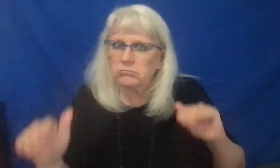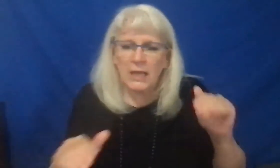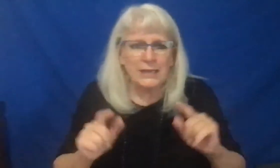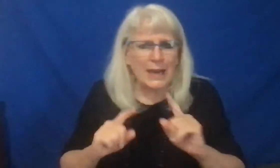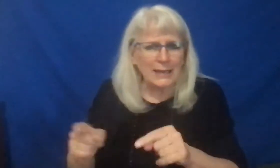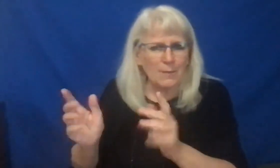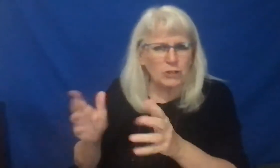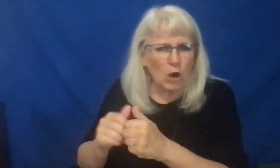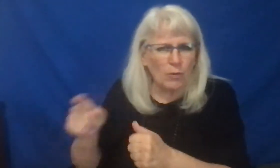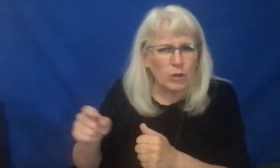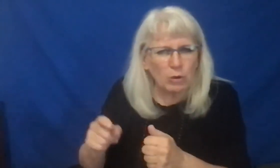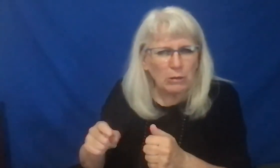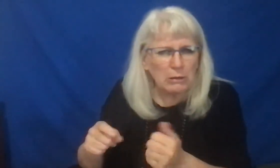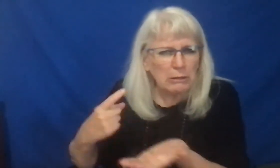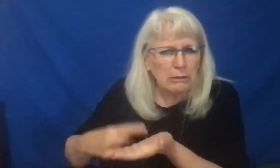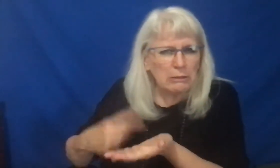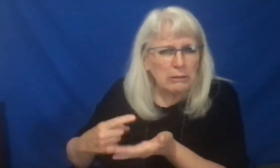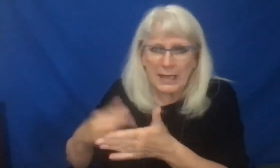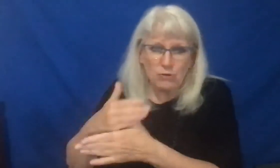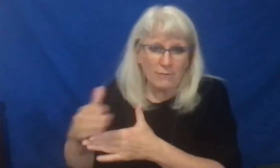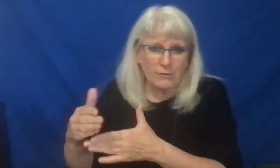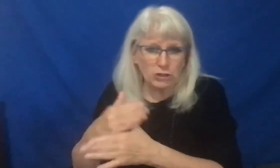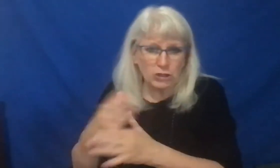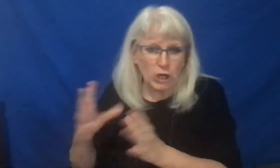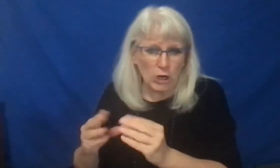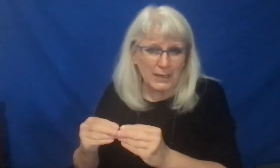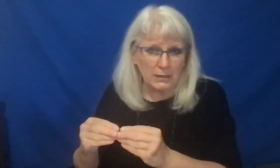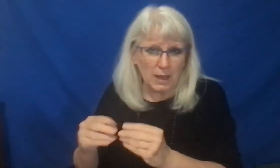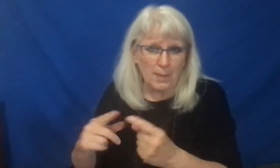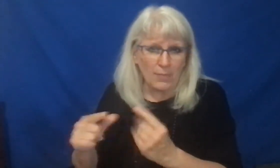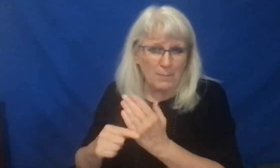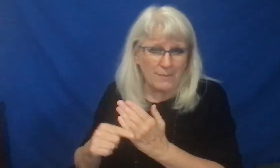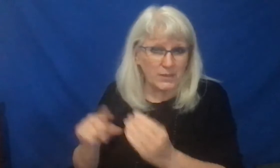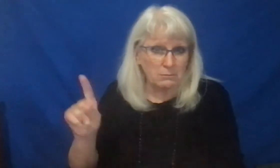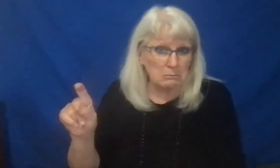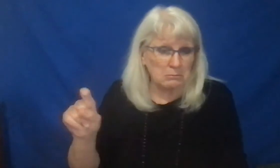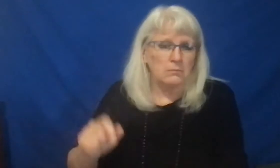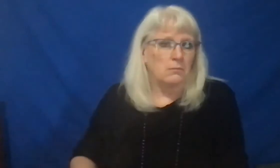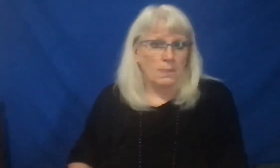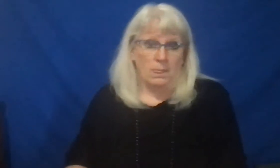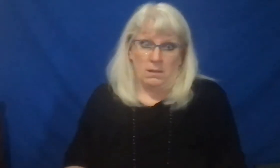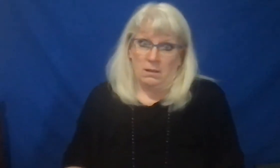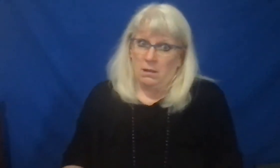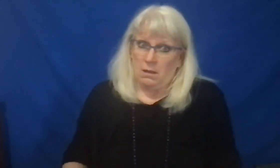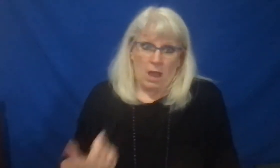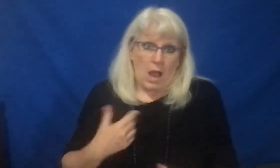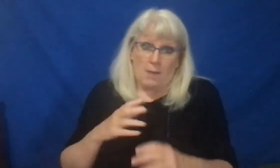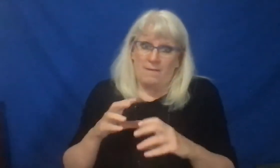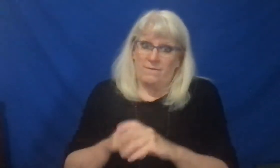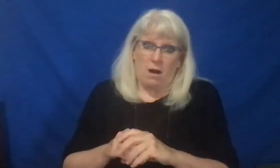guys? Can we have some like sharing sessions? Because like I said, I'd been um, involved in general service